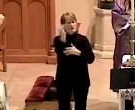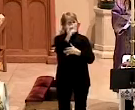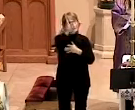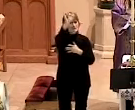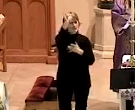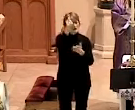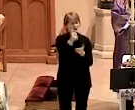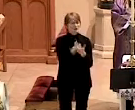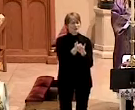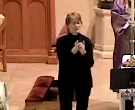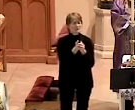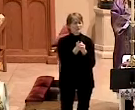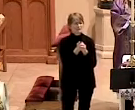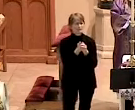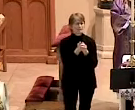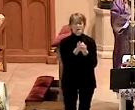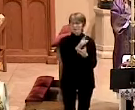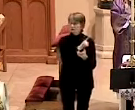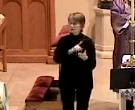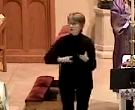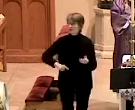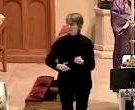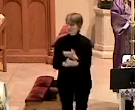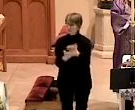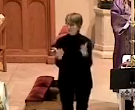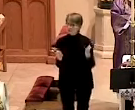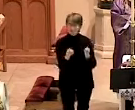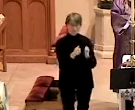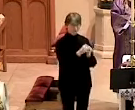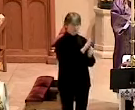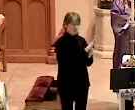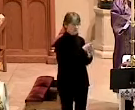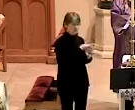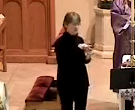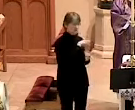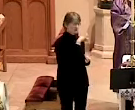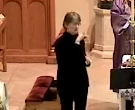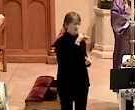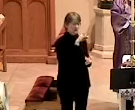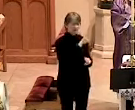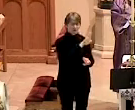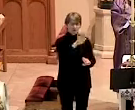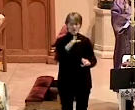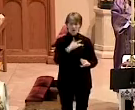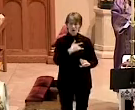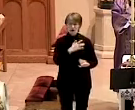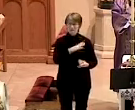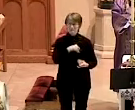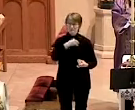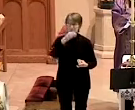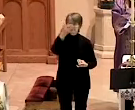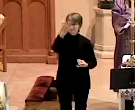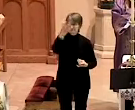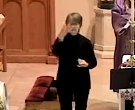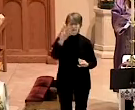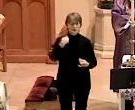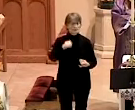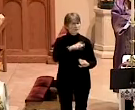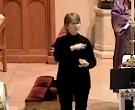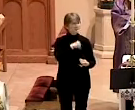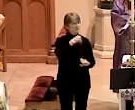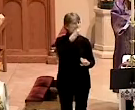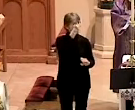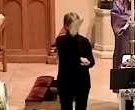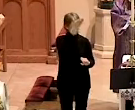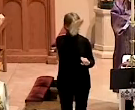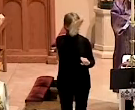ever. Amen. The Lord be with you. And lift up your hearts. Lift them up to the Lord. Let us